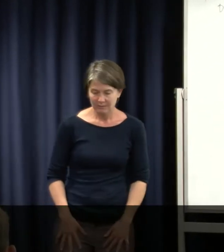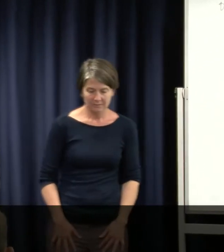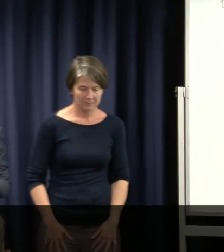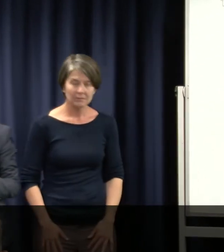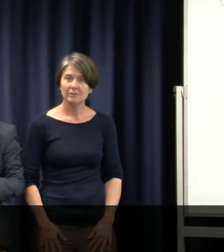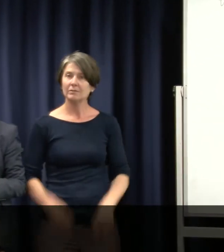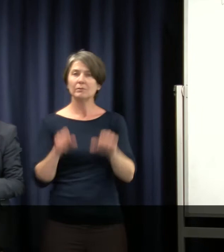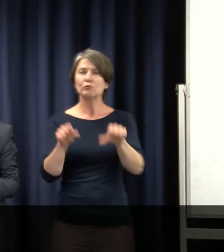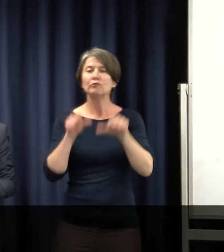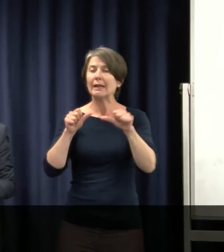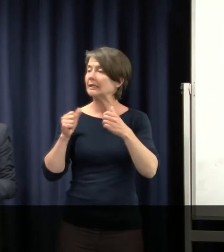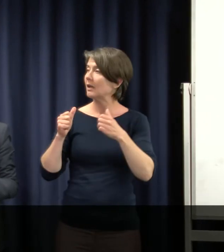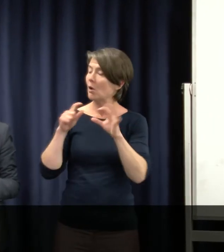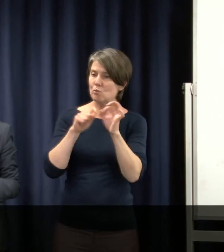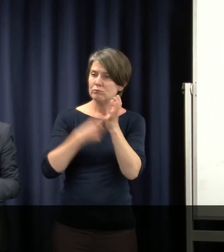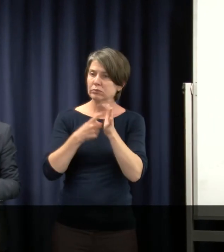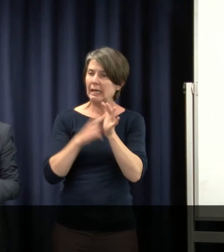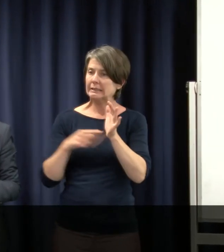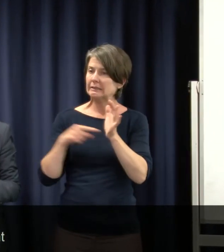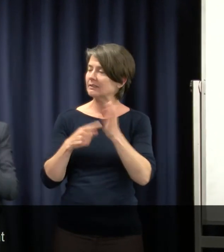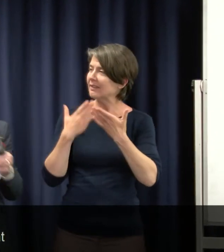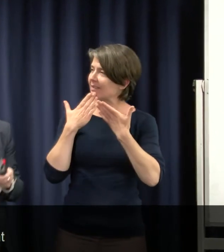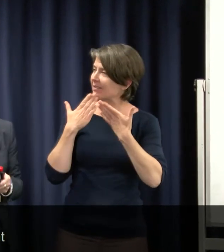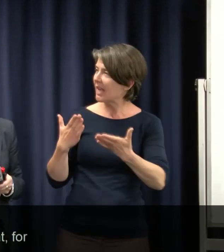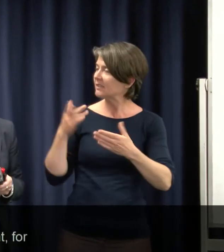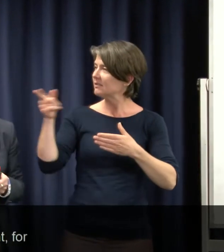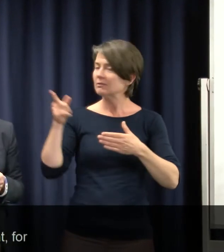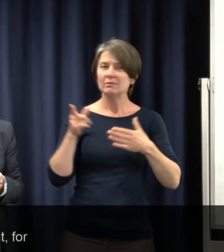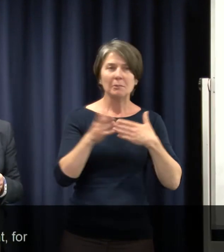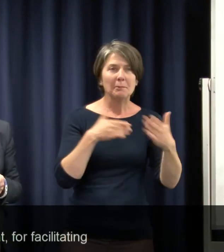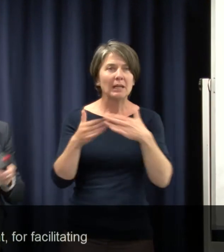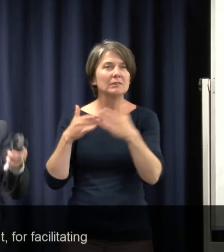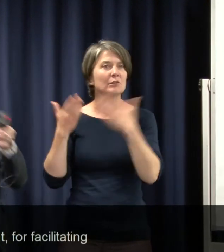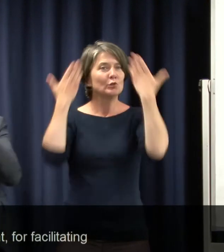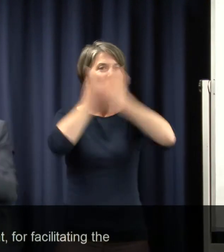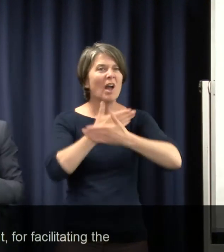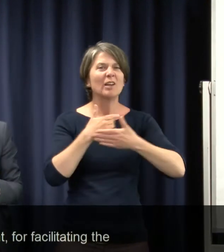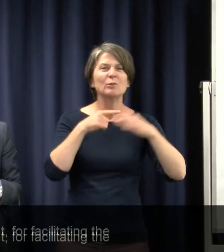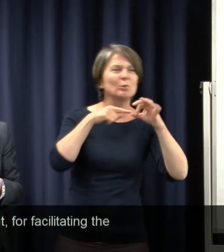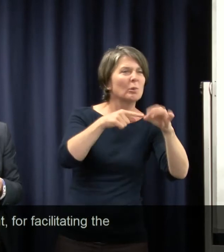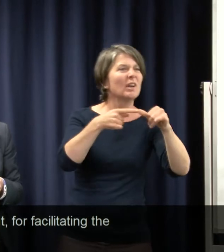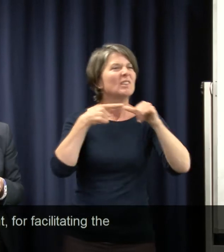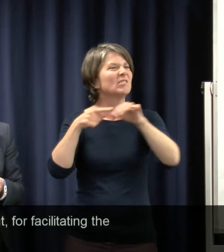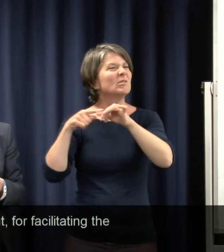Thank you, Brent, for facilitating the questions, and thank you to everyone for your